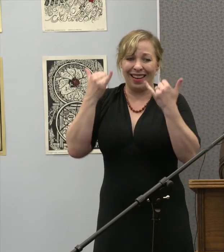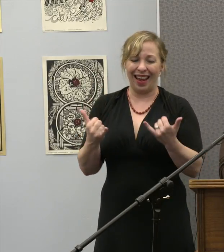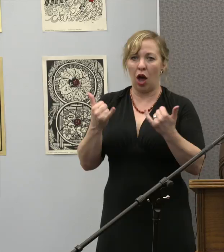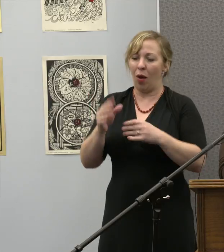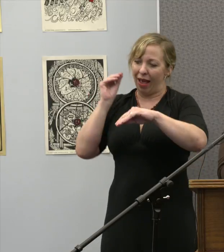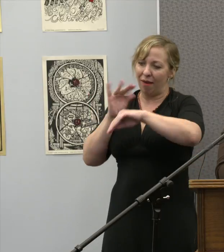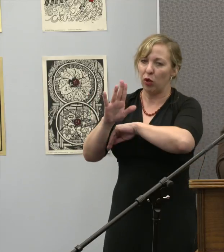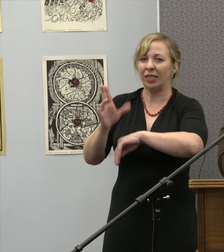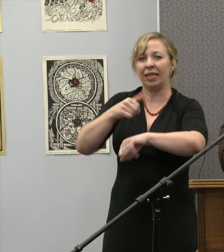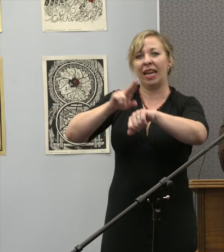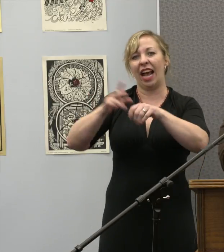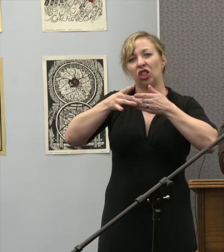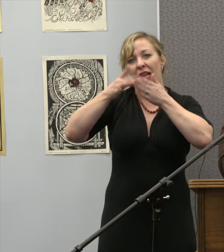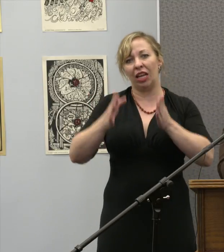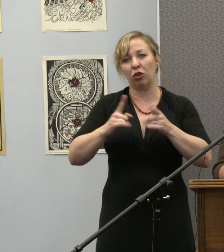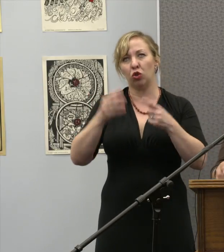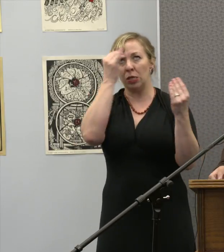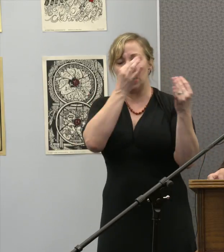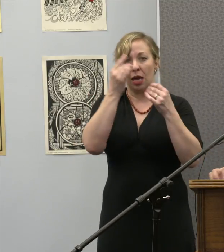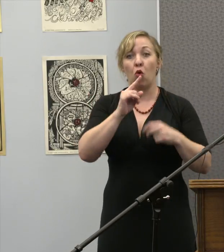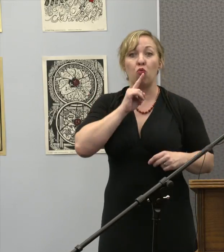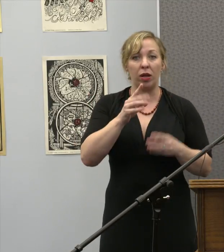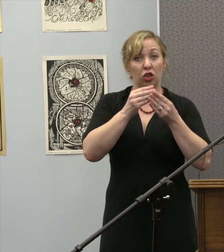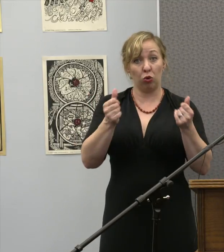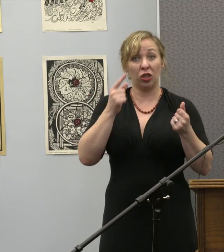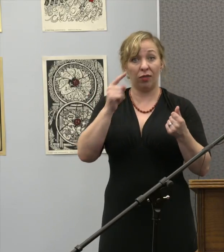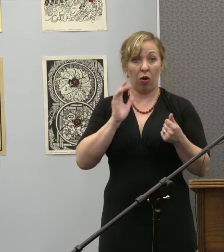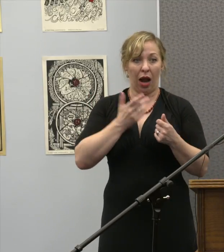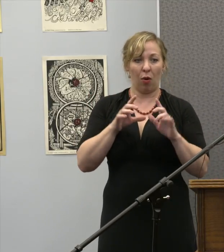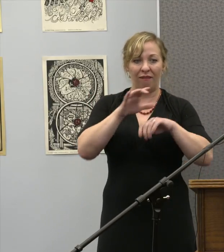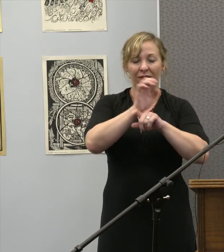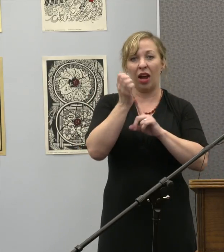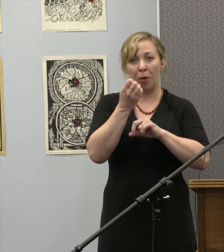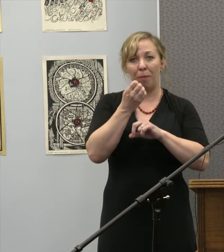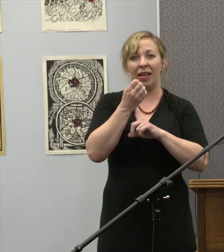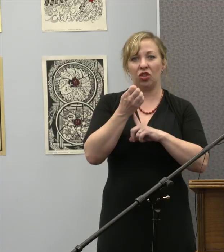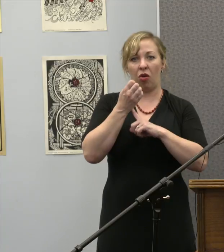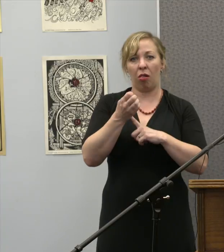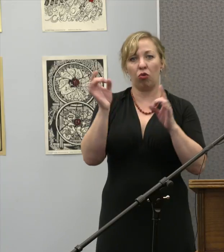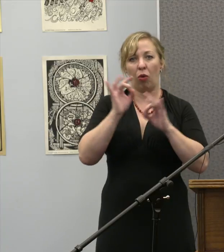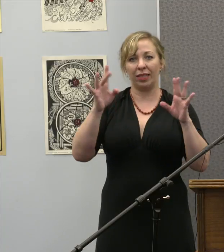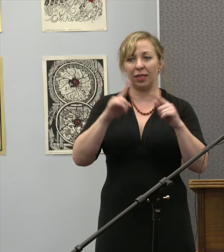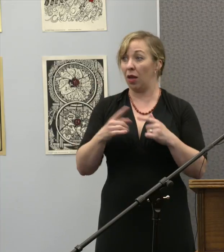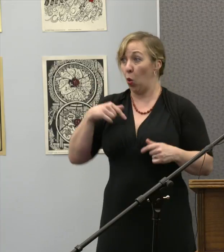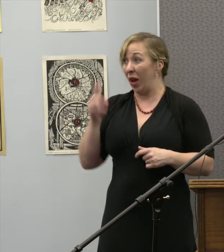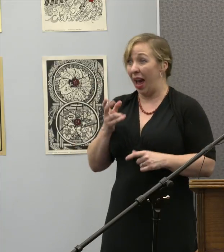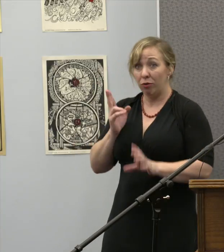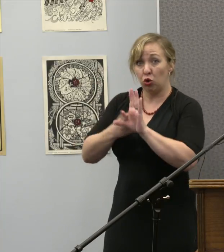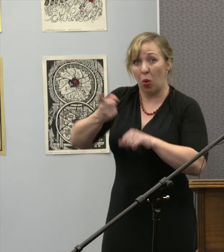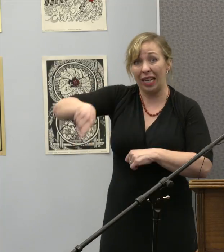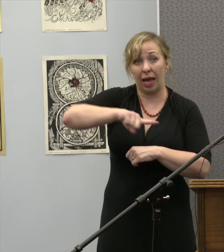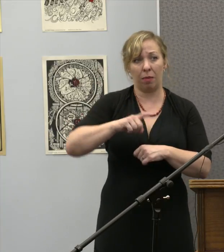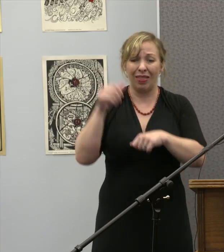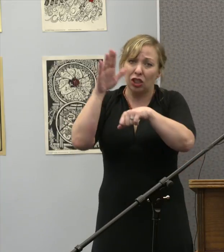leaders towards real solutions to the climate crisis. So we must join them. This is a call to join these people on the ground and